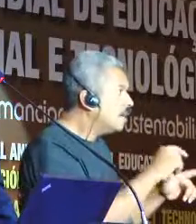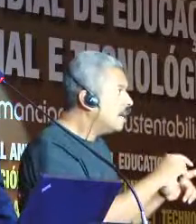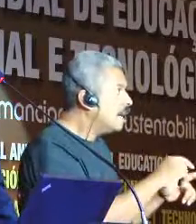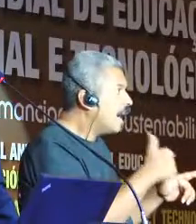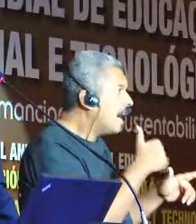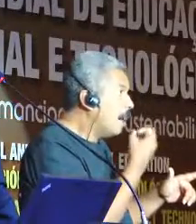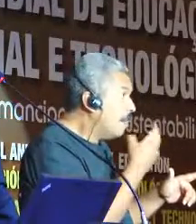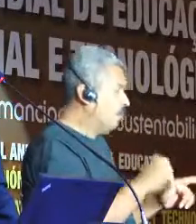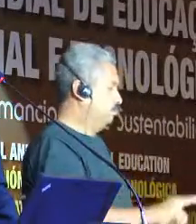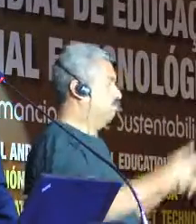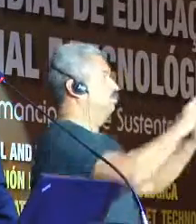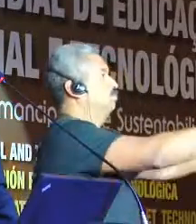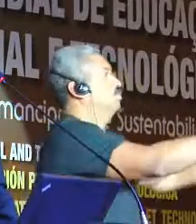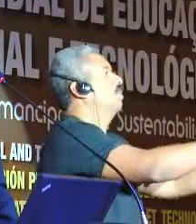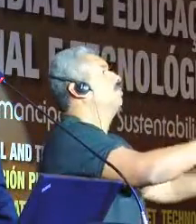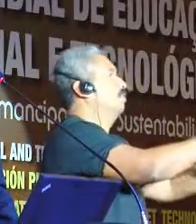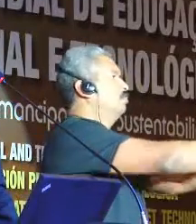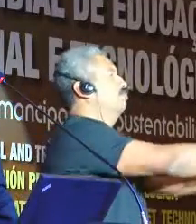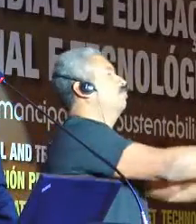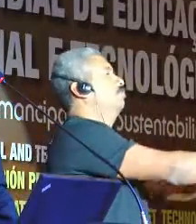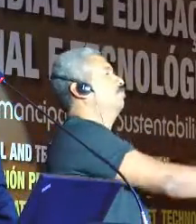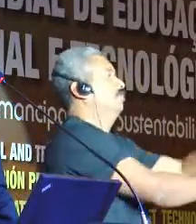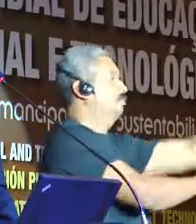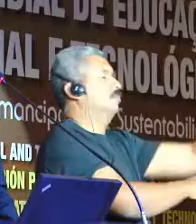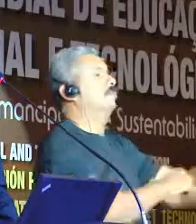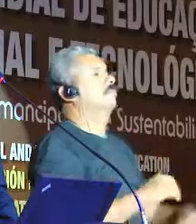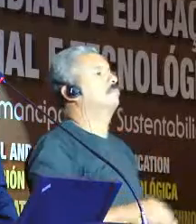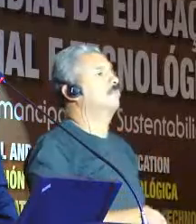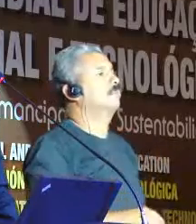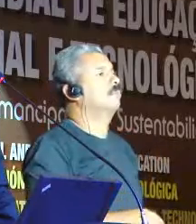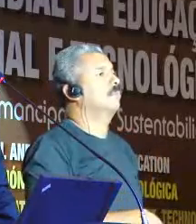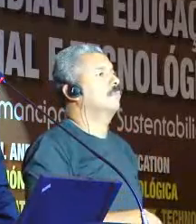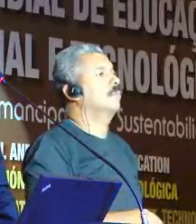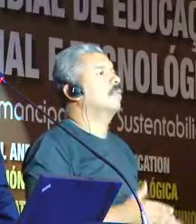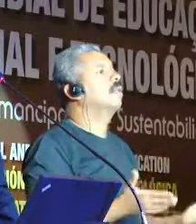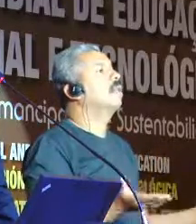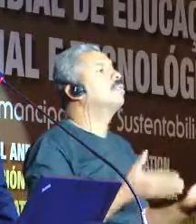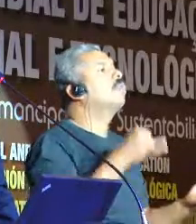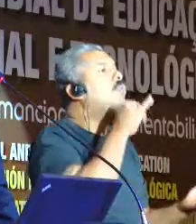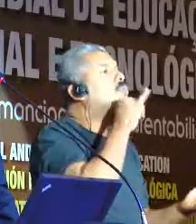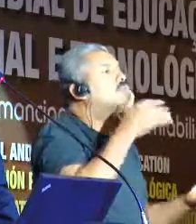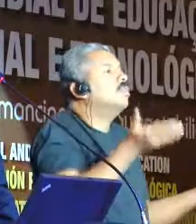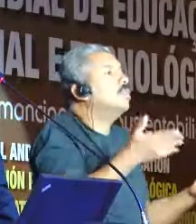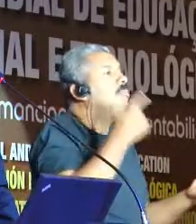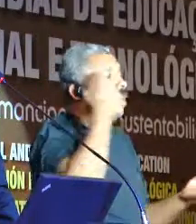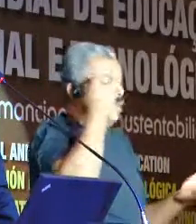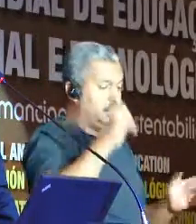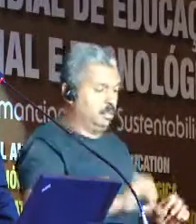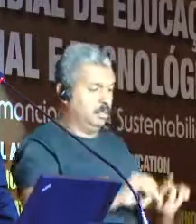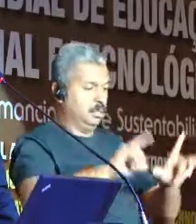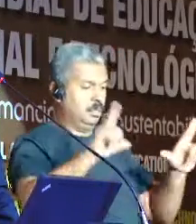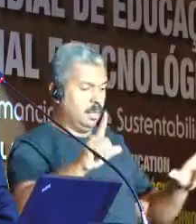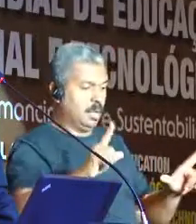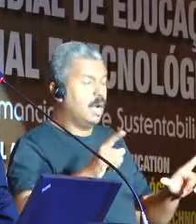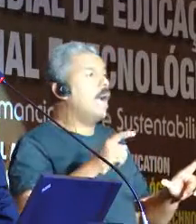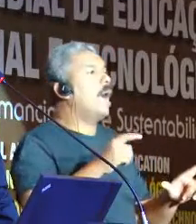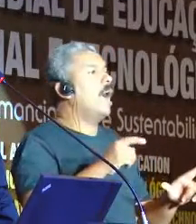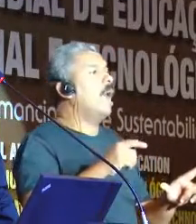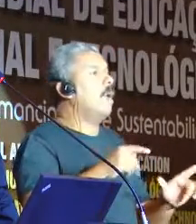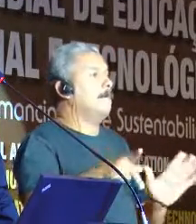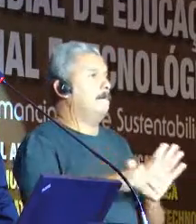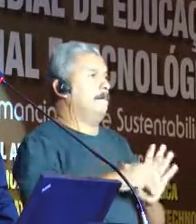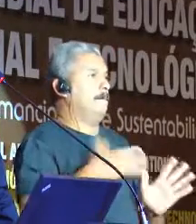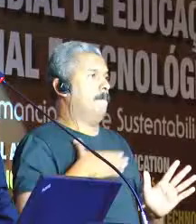We create a simple licensing model via Creative Commons, which allow people to